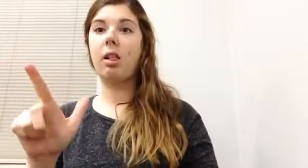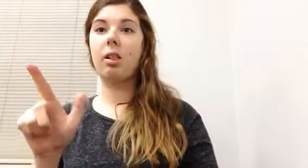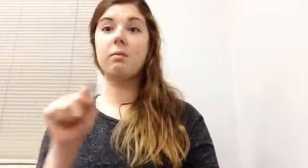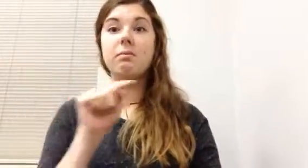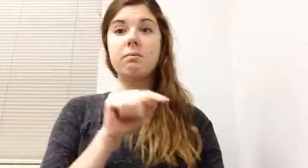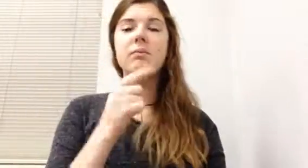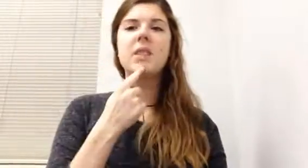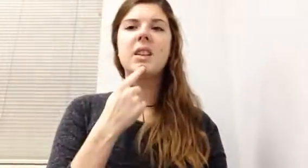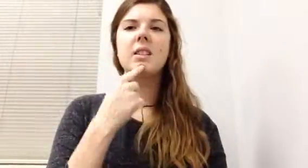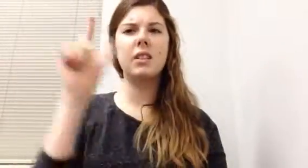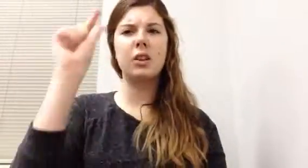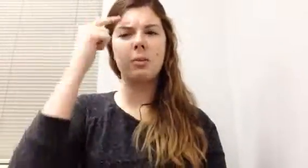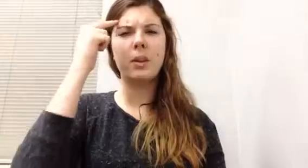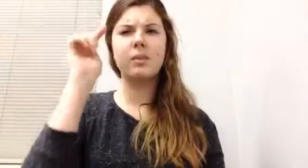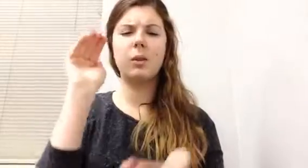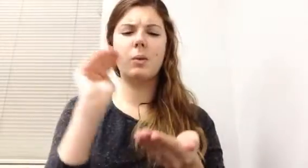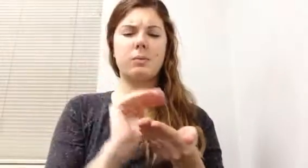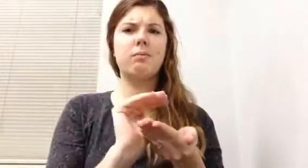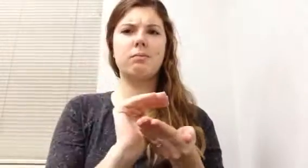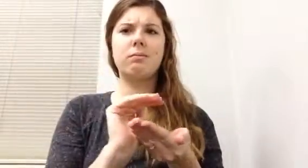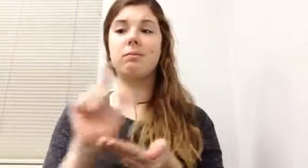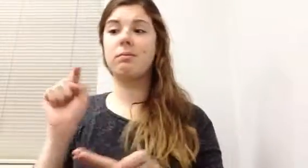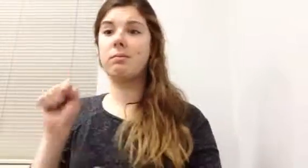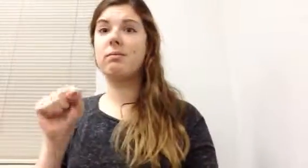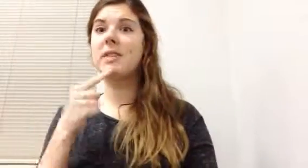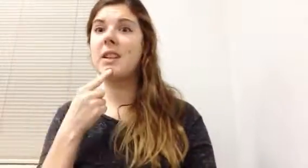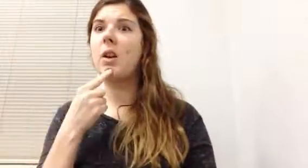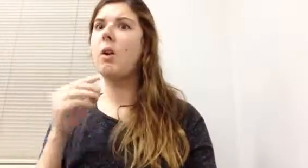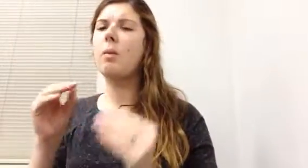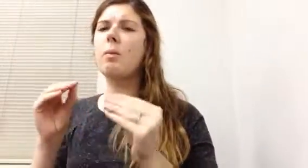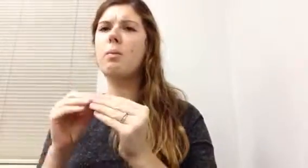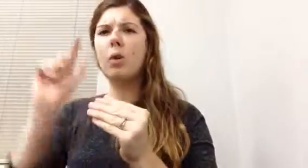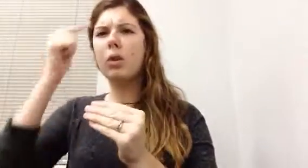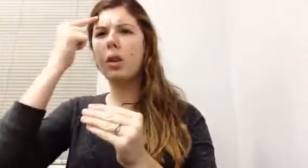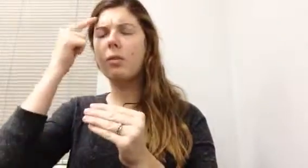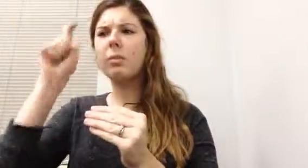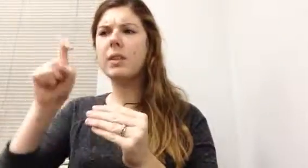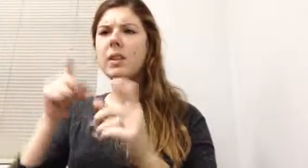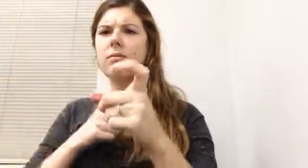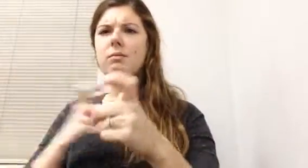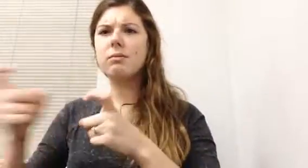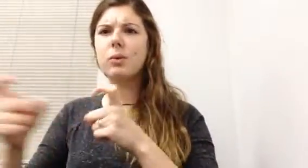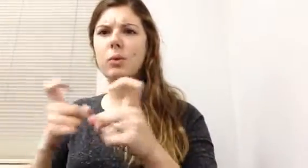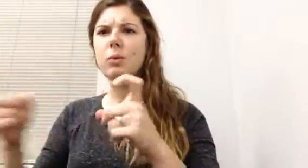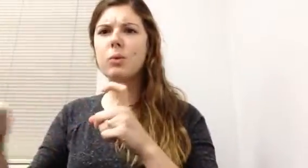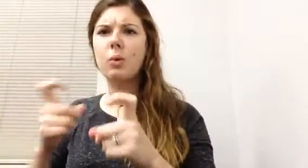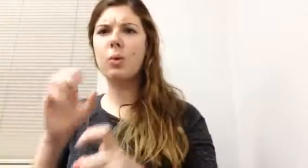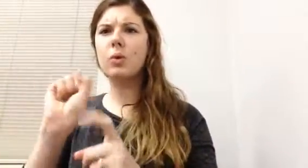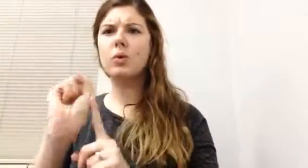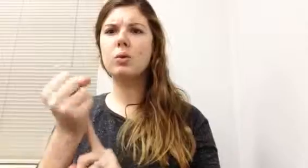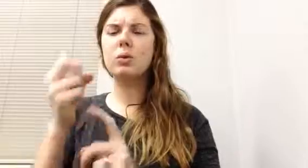government. Liberal would say we need more government to handle the social problems that we